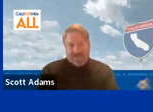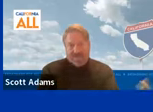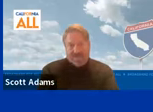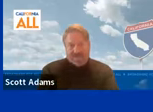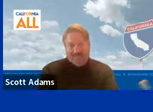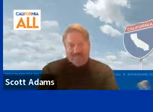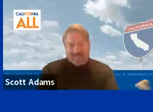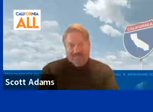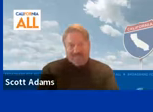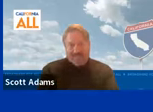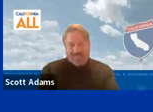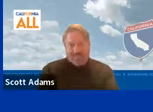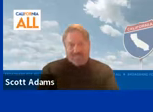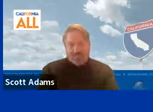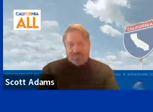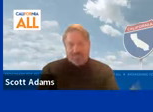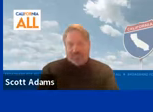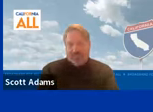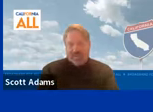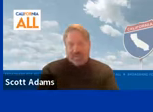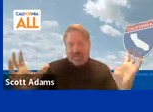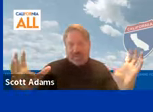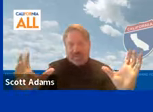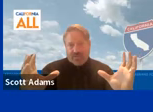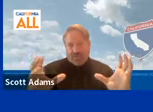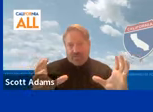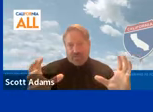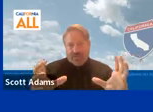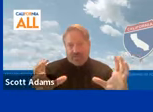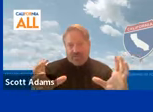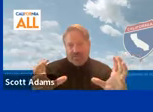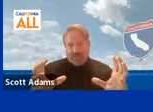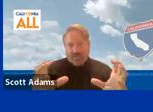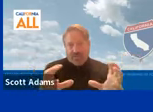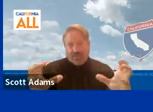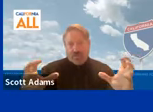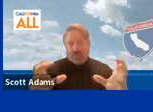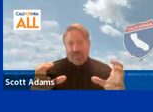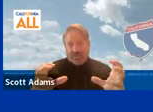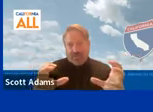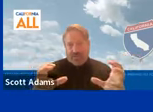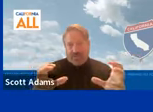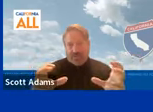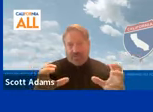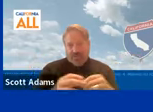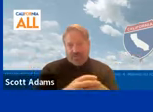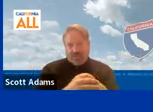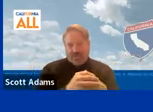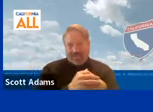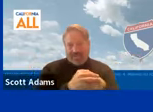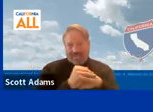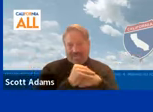by everything that folks have pointed out, and it's such a complex thing that we're glad we've had all of